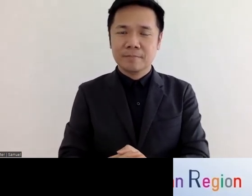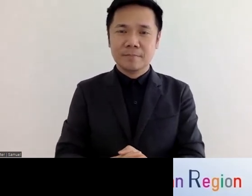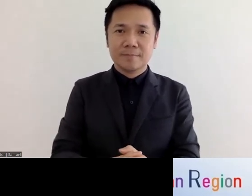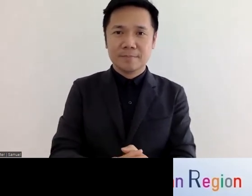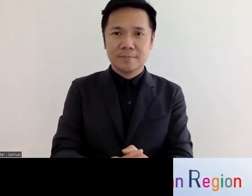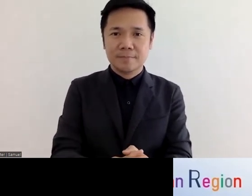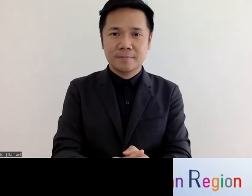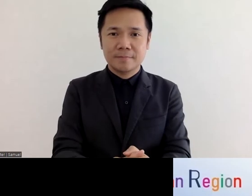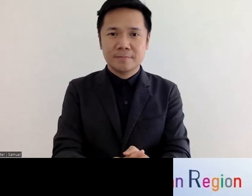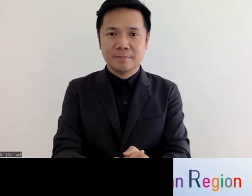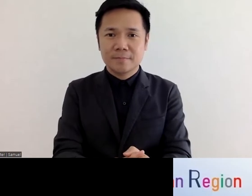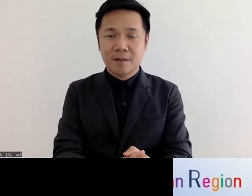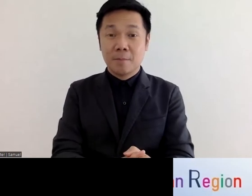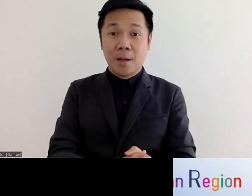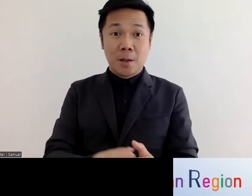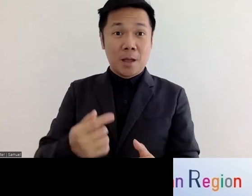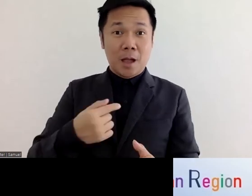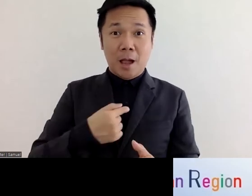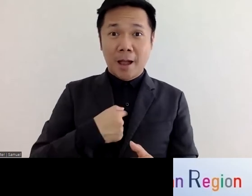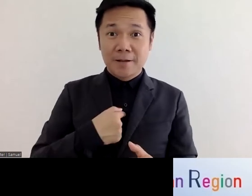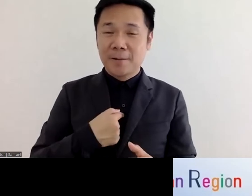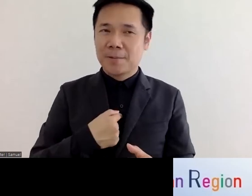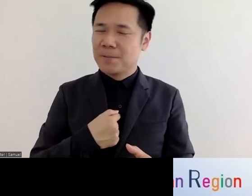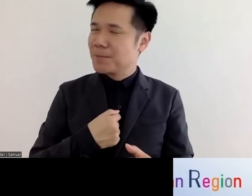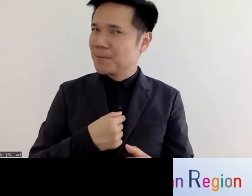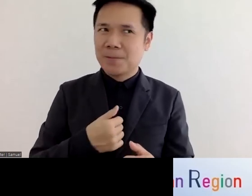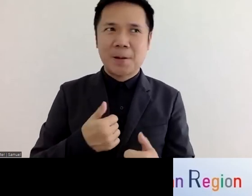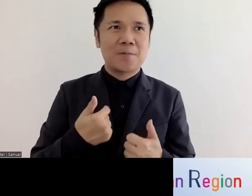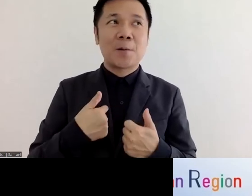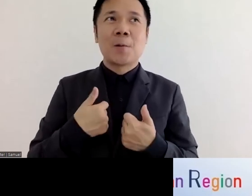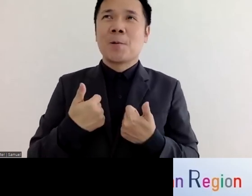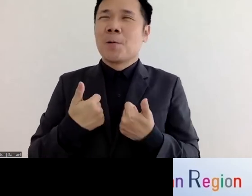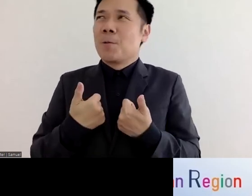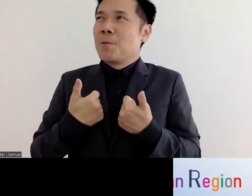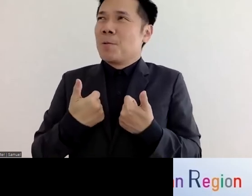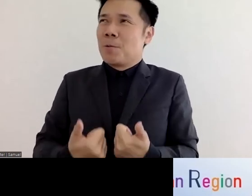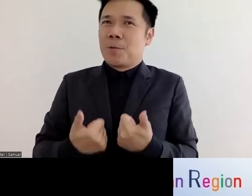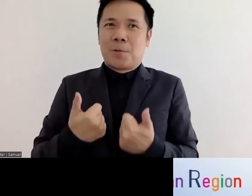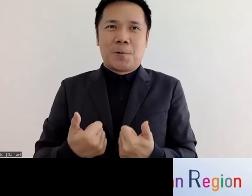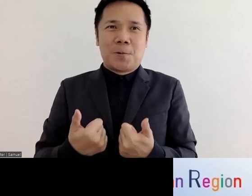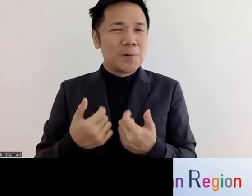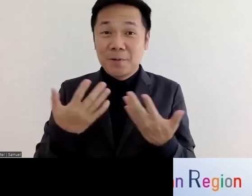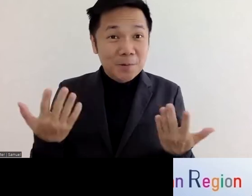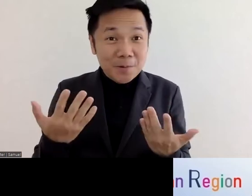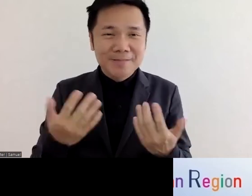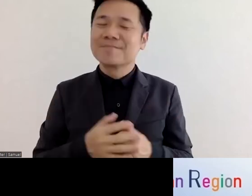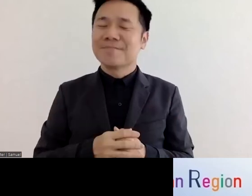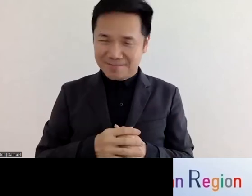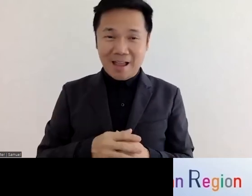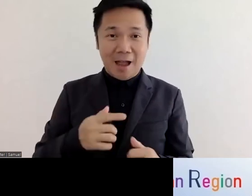biggest moment was that when I won